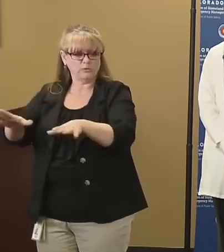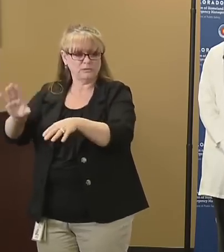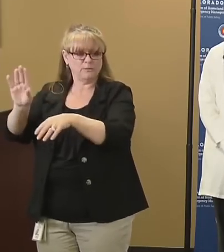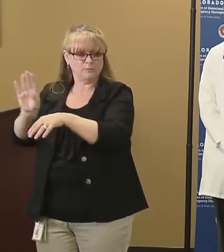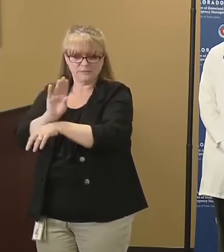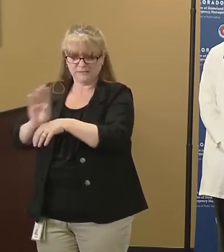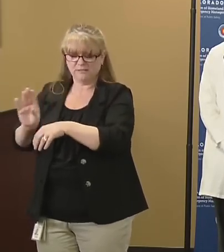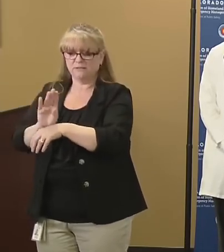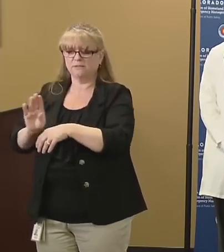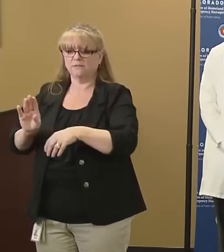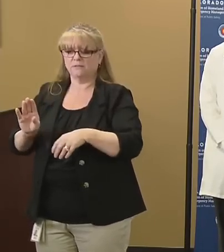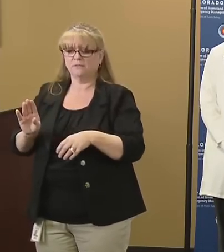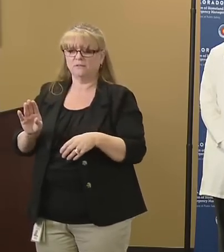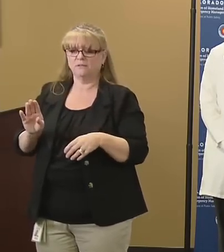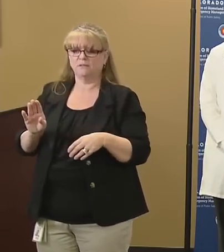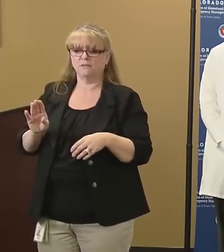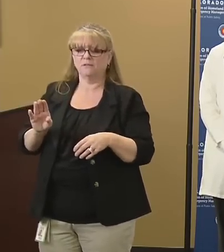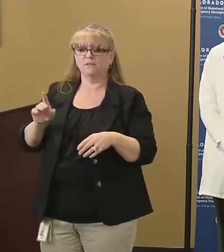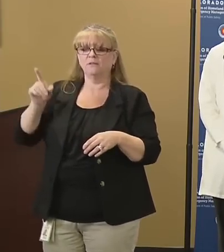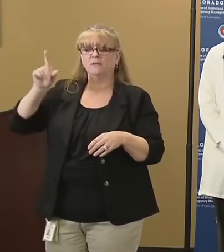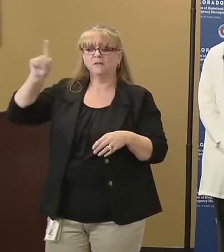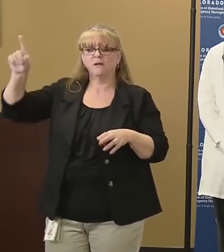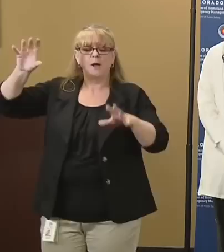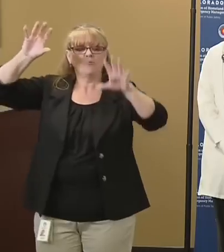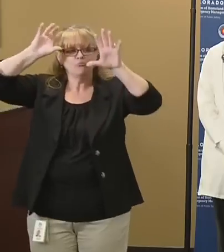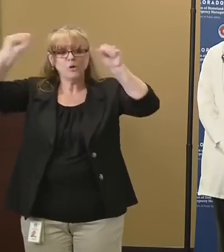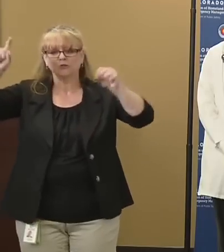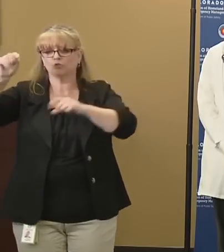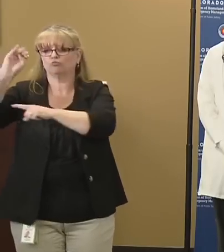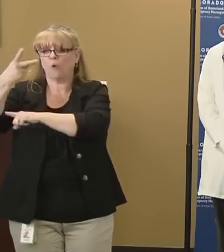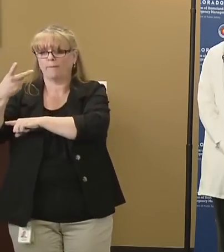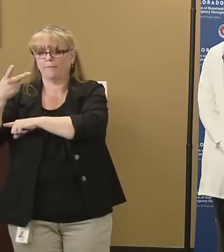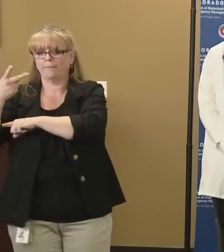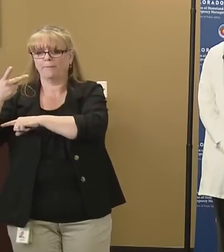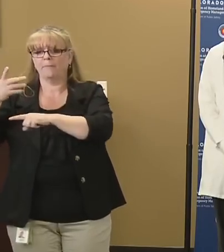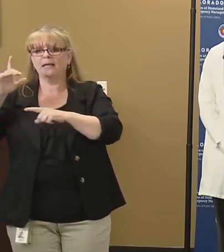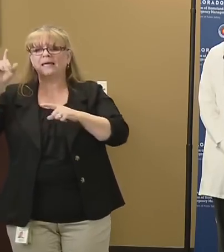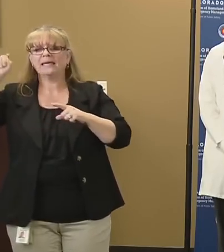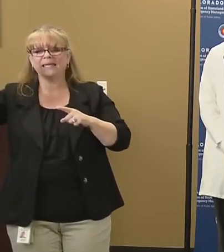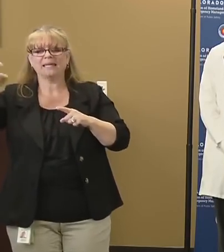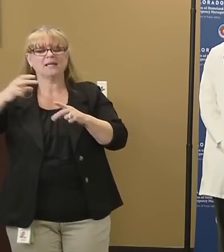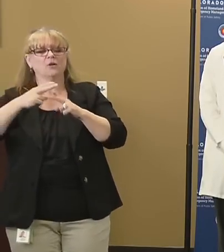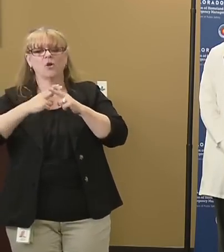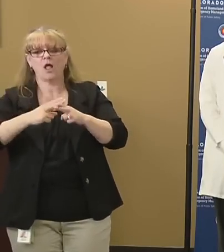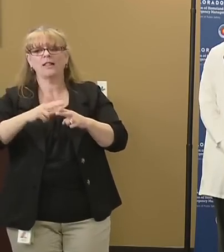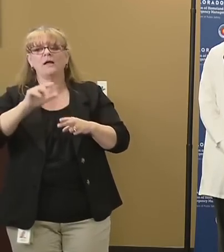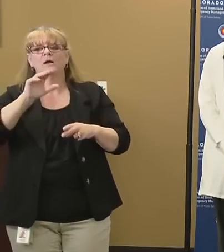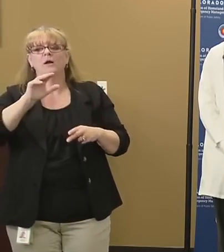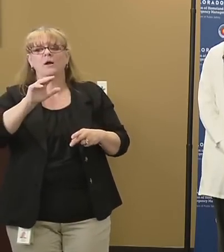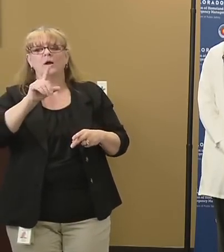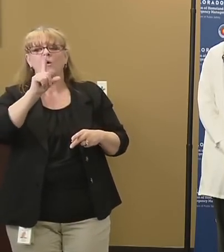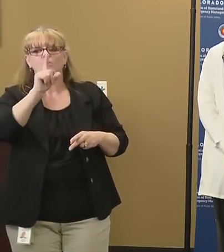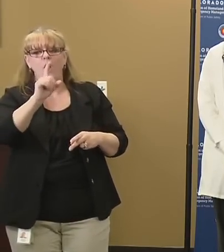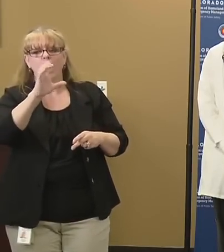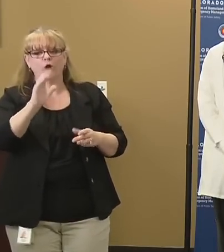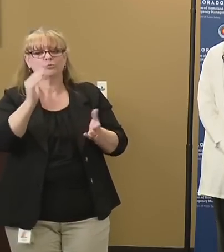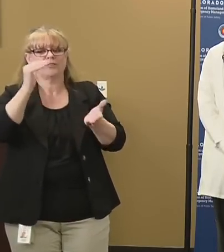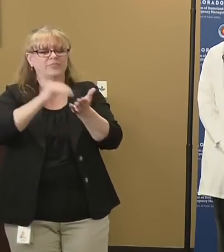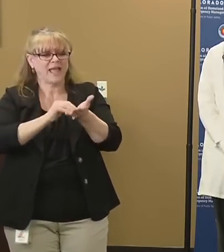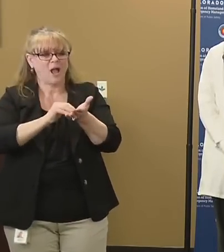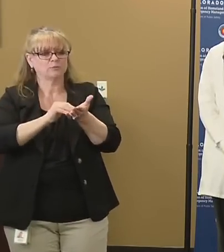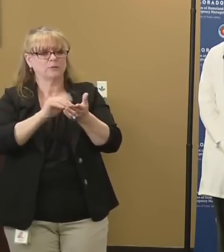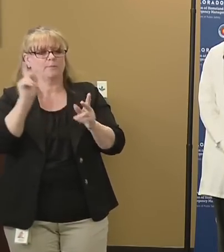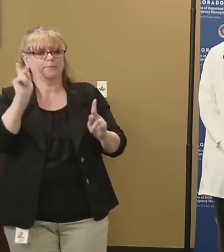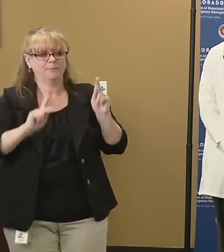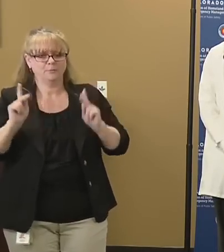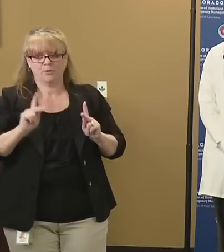100 or 200,000 people died. It's certainly possible that more could die. And even if that's not you, it might mean your customers, it might mean your colleagues,